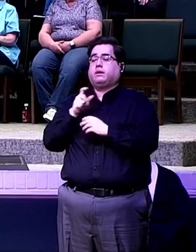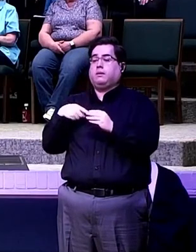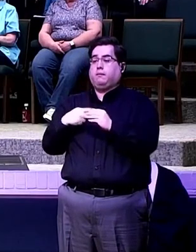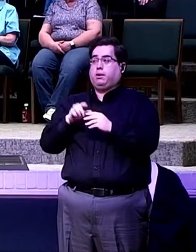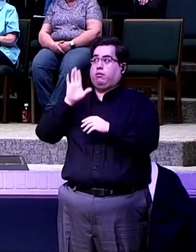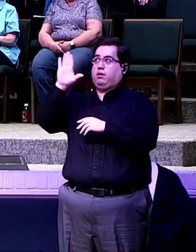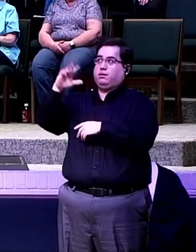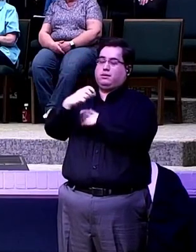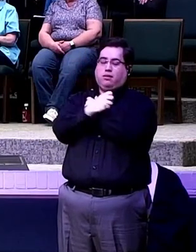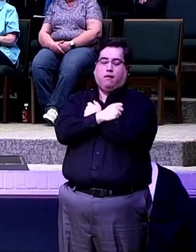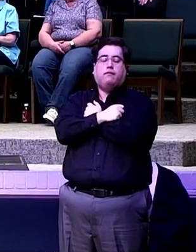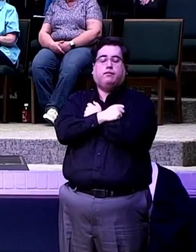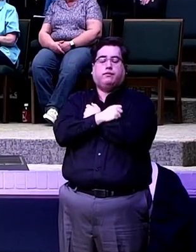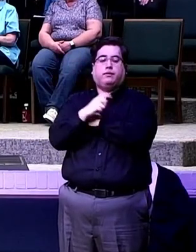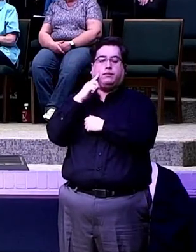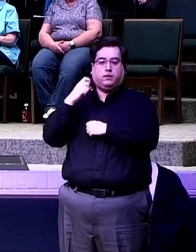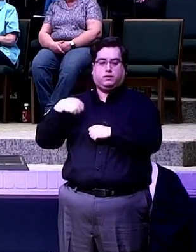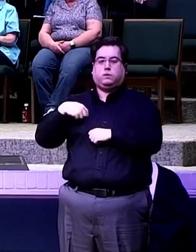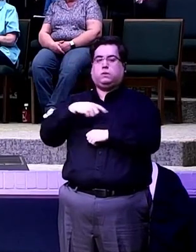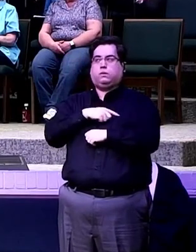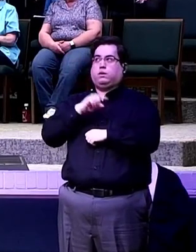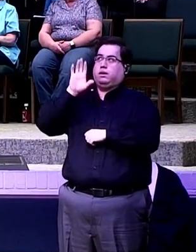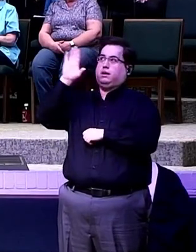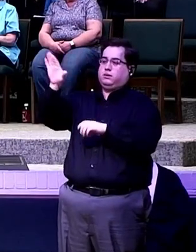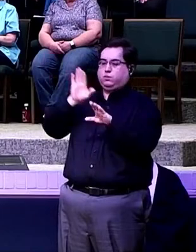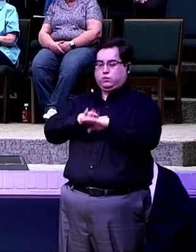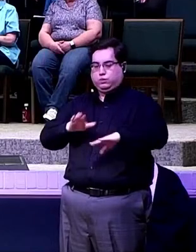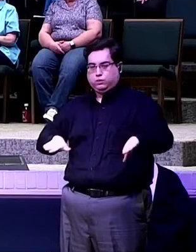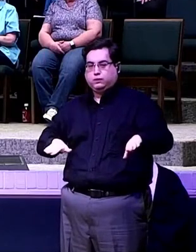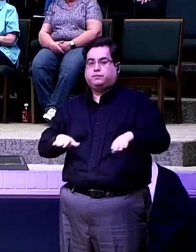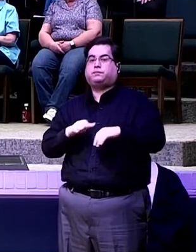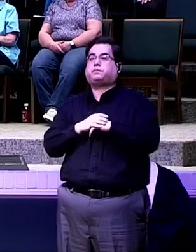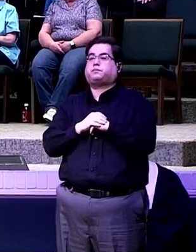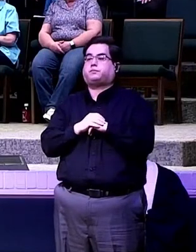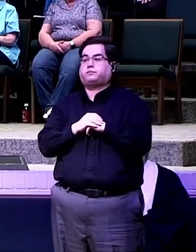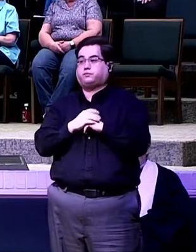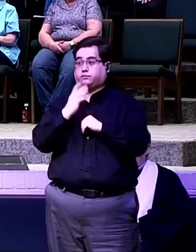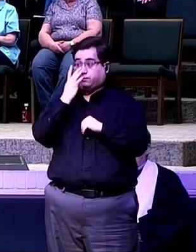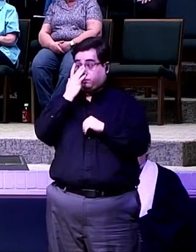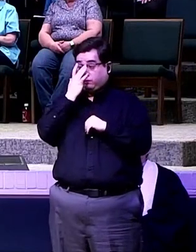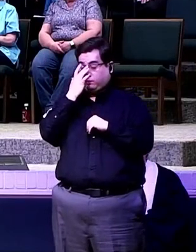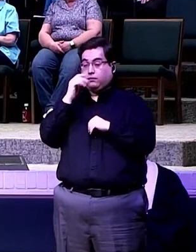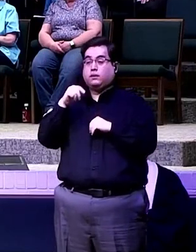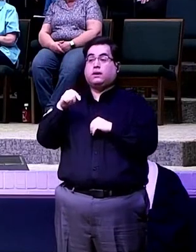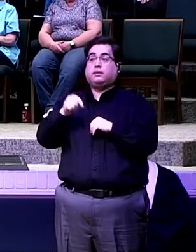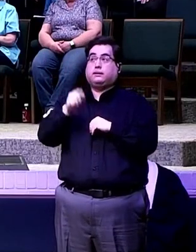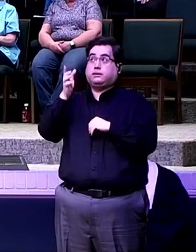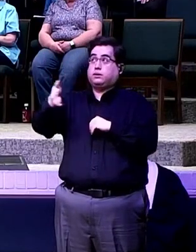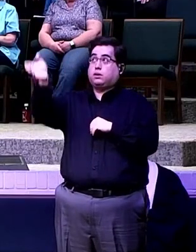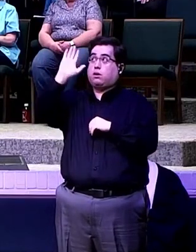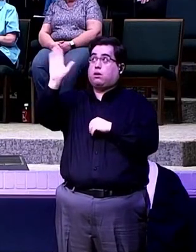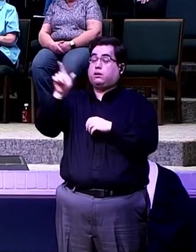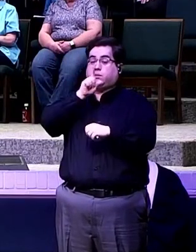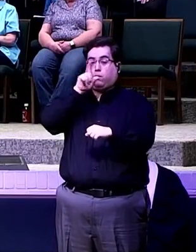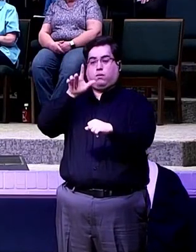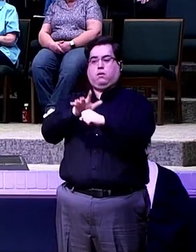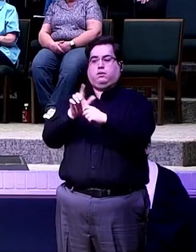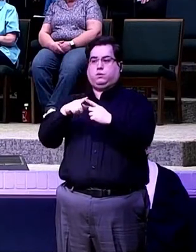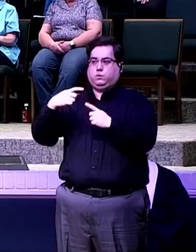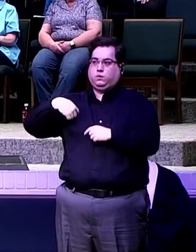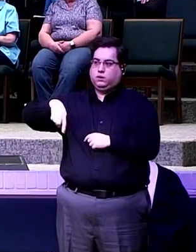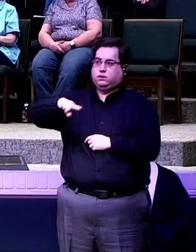love because we are God's beloved children. This is God's promise to